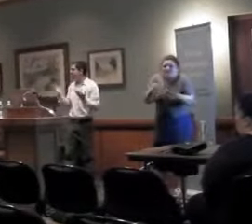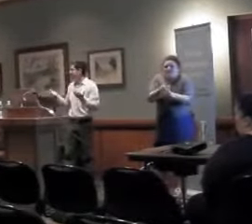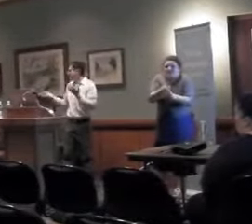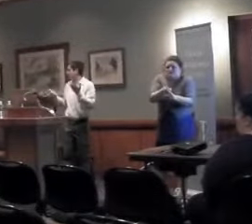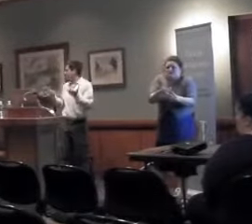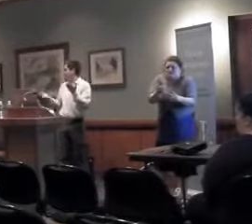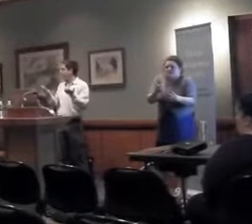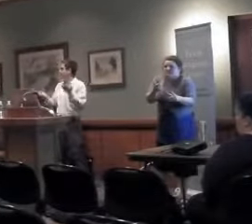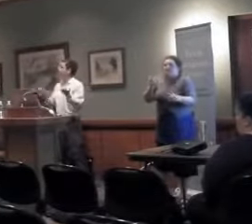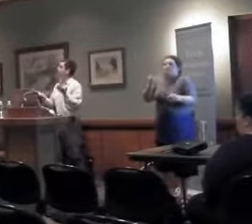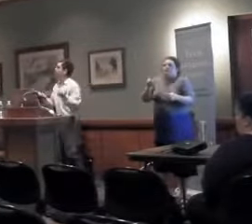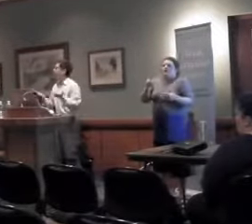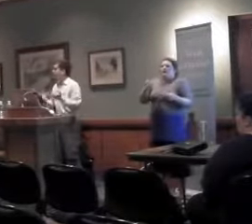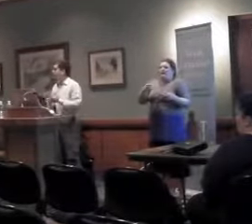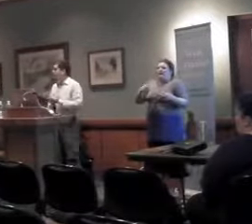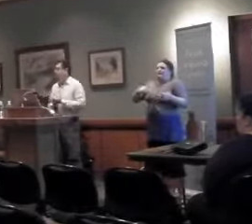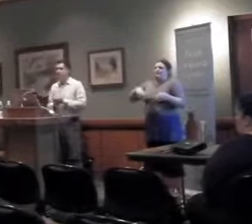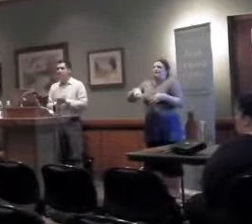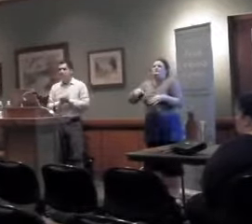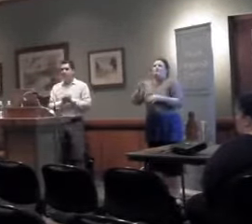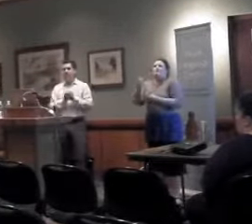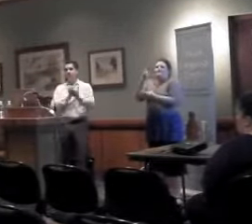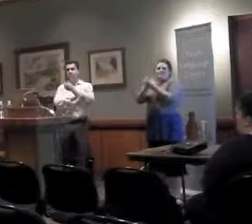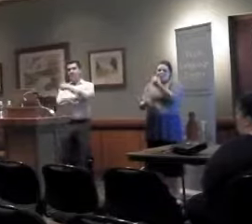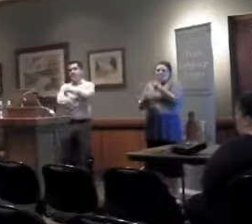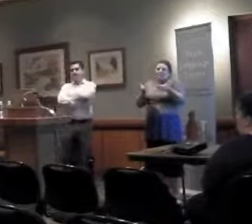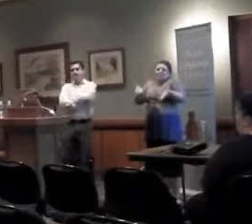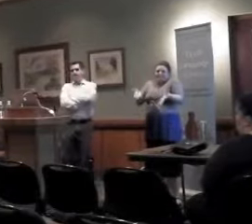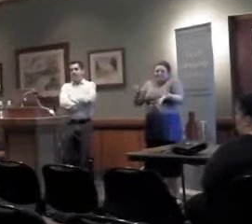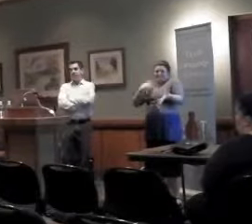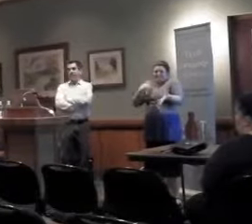But yeah, they're both there. Okay, gotcha. They're both there.